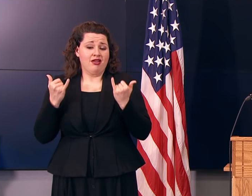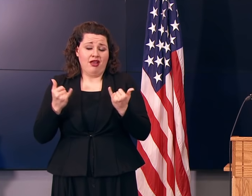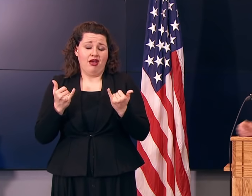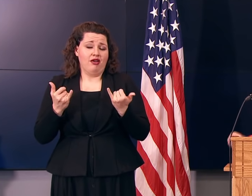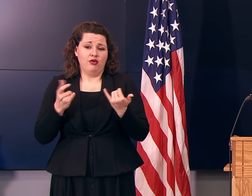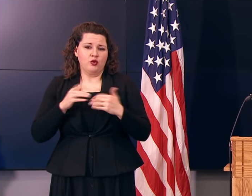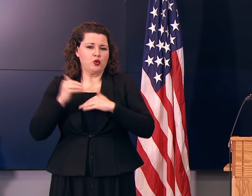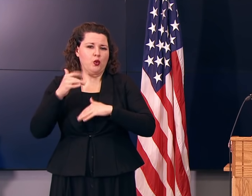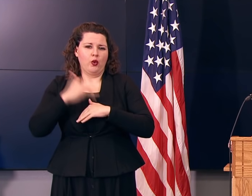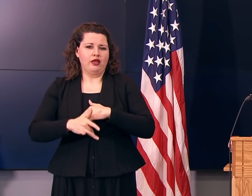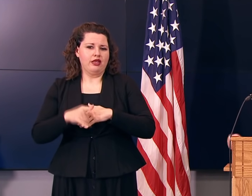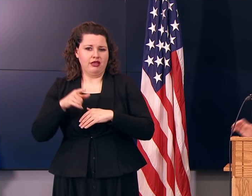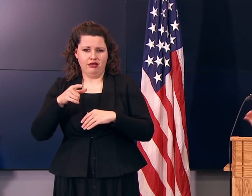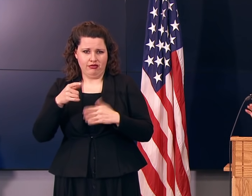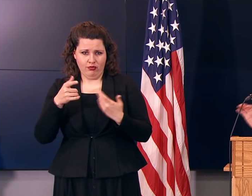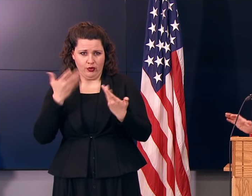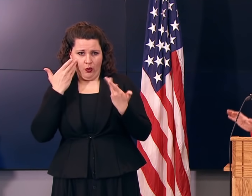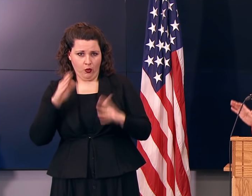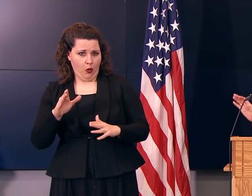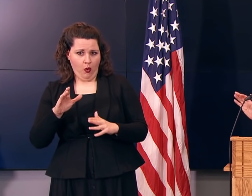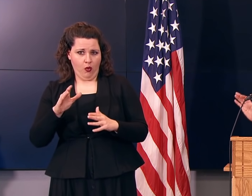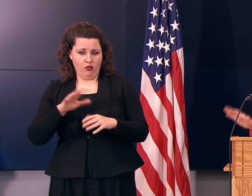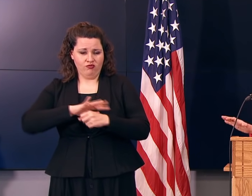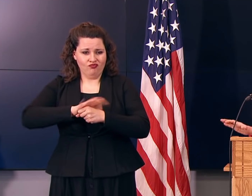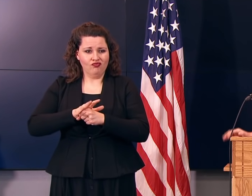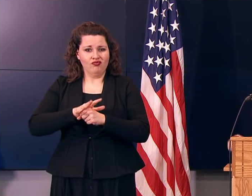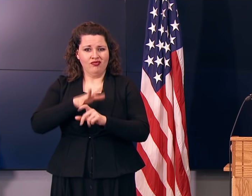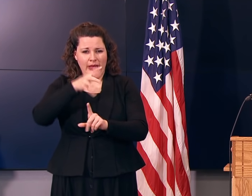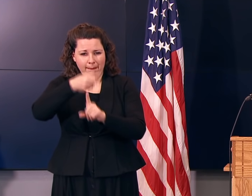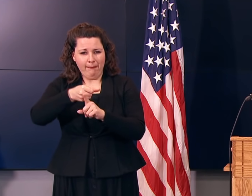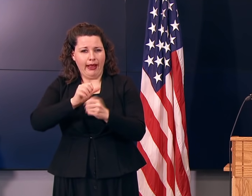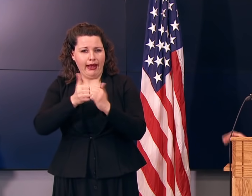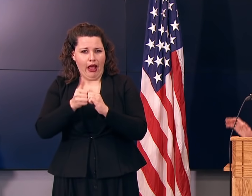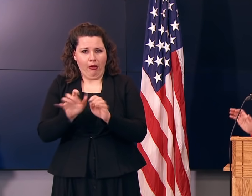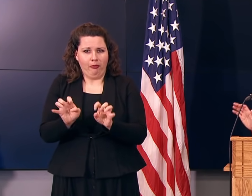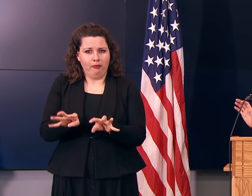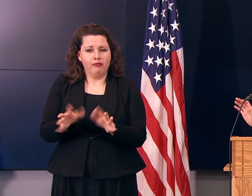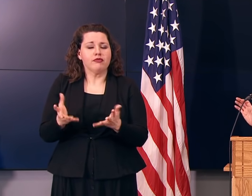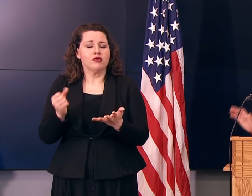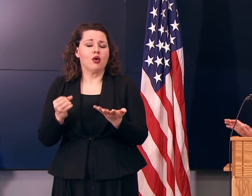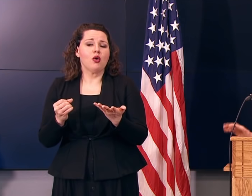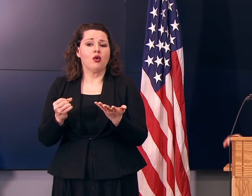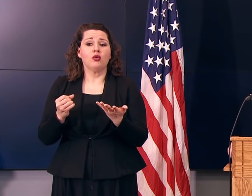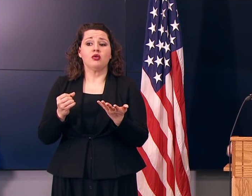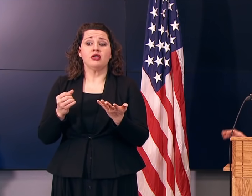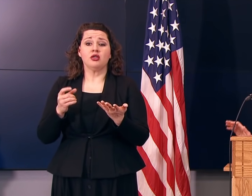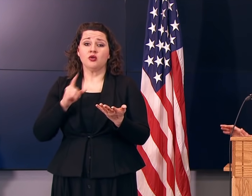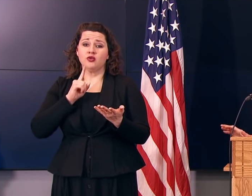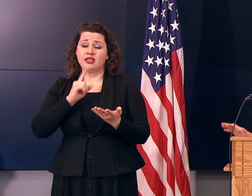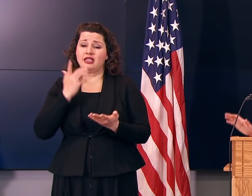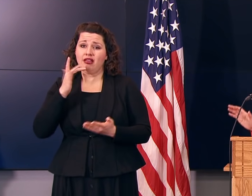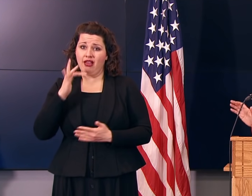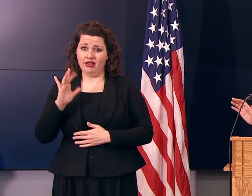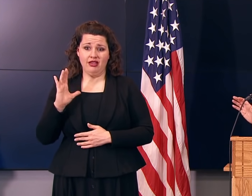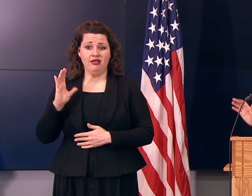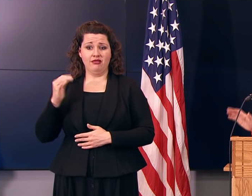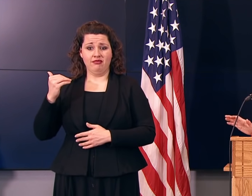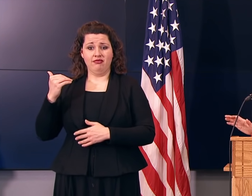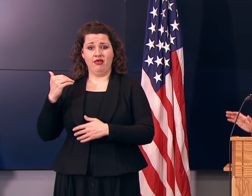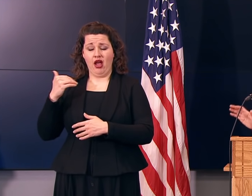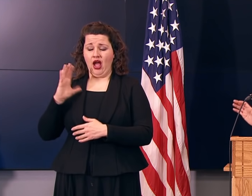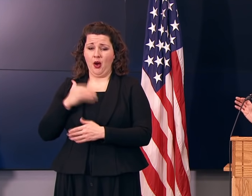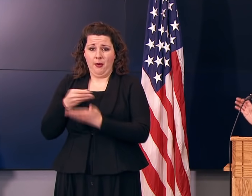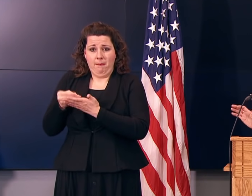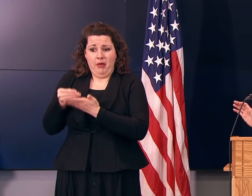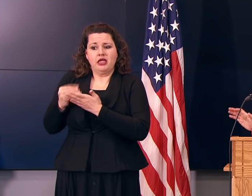the impact of COVID-19, so we're monitoring that very closely. We're very fortunate that our cash reserves are